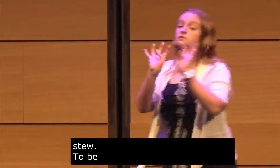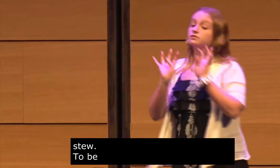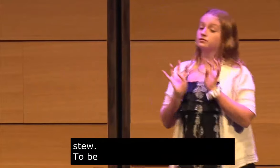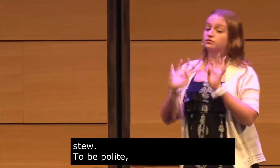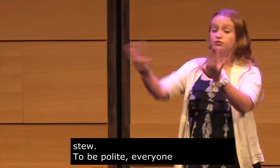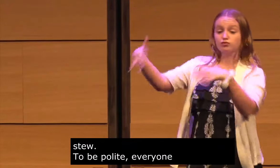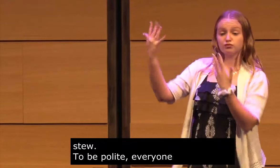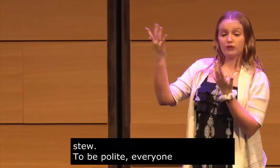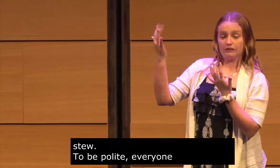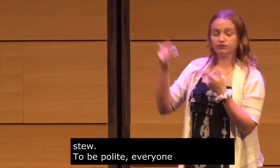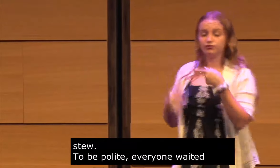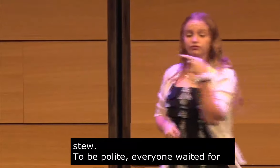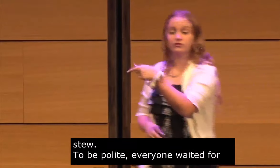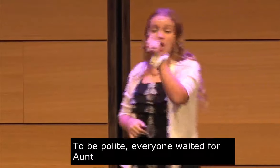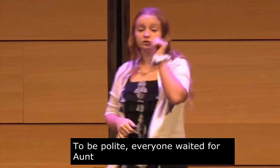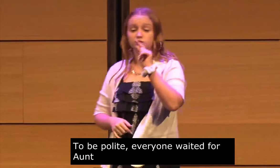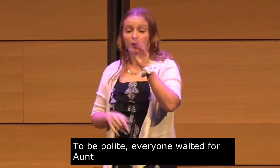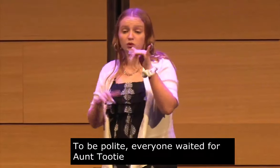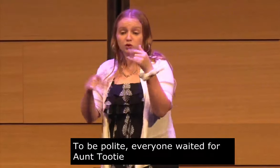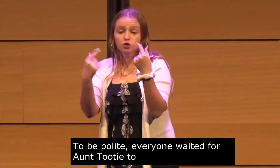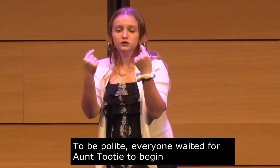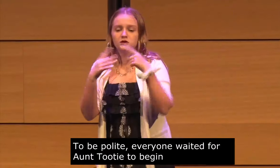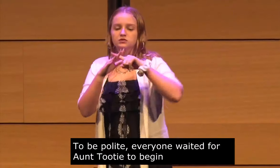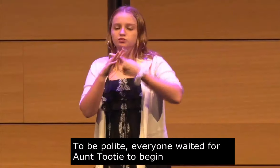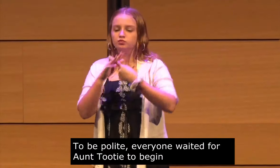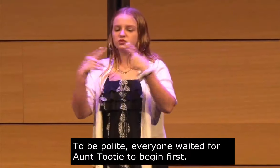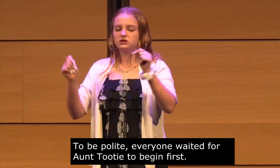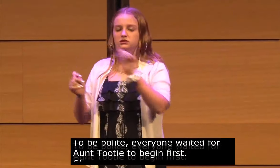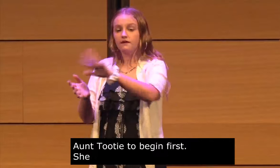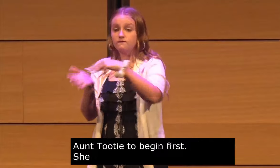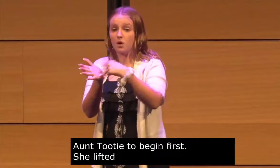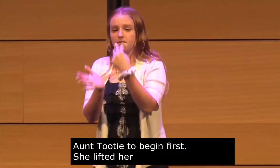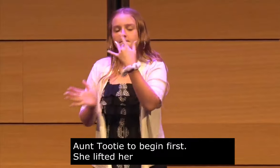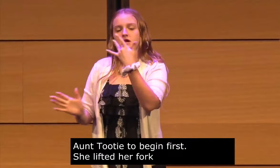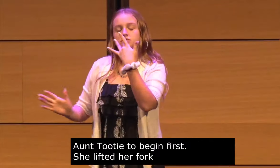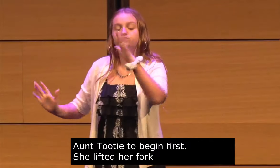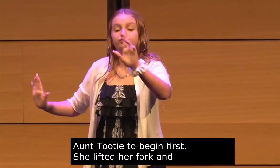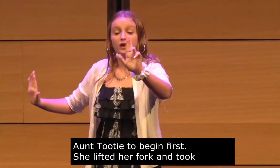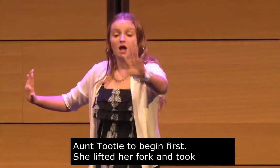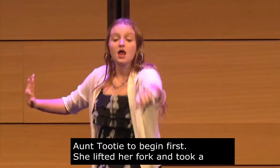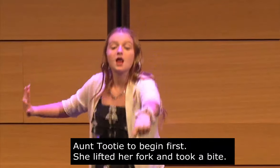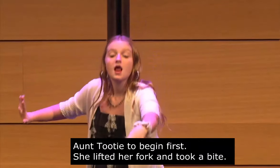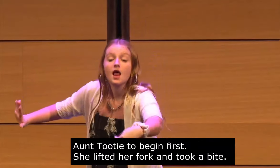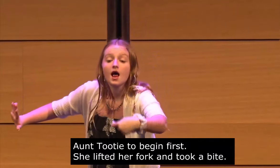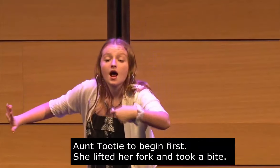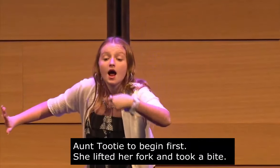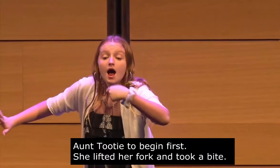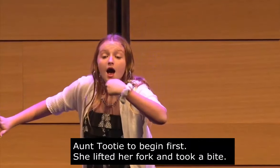To be polite, everyone waited for Aunt Tootie to begin first. She lifted her fork and took a bite.